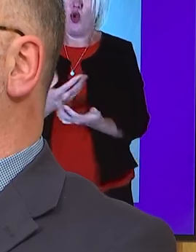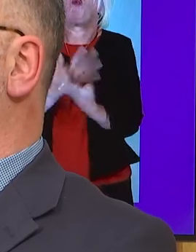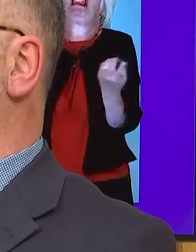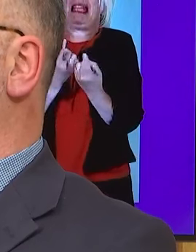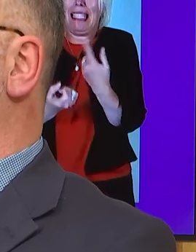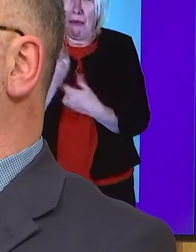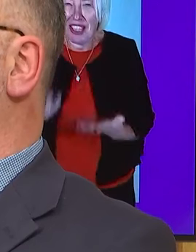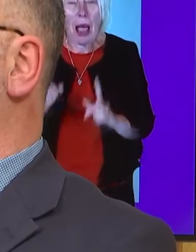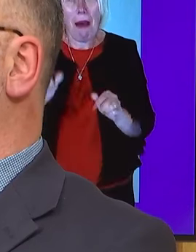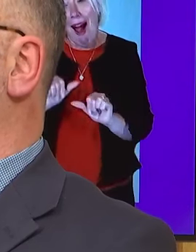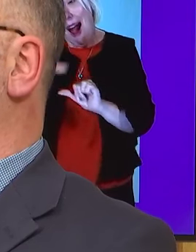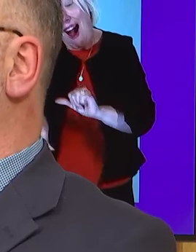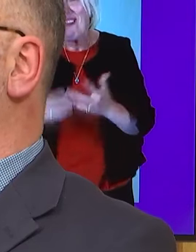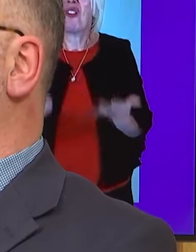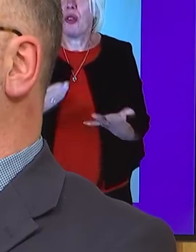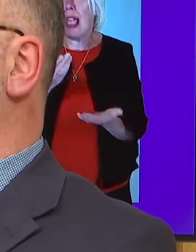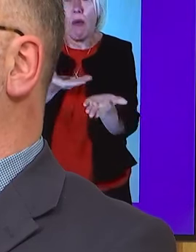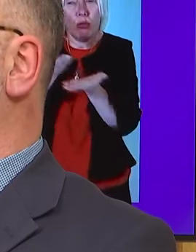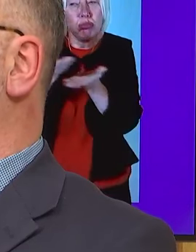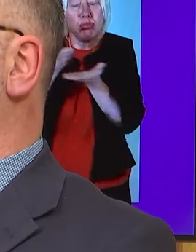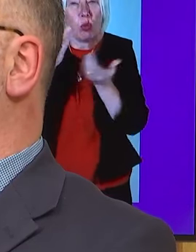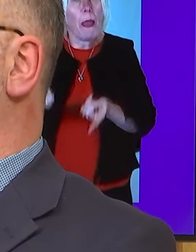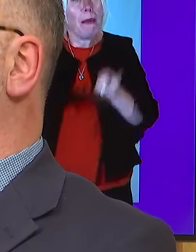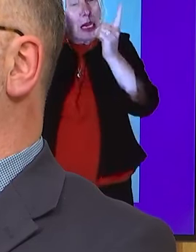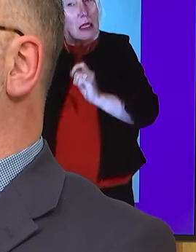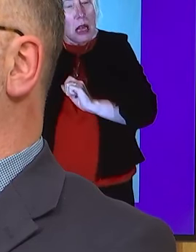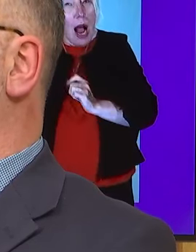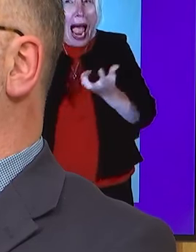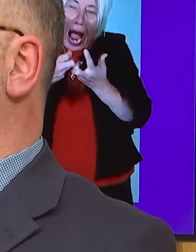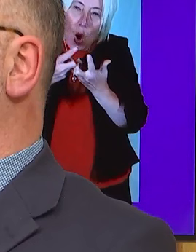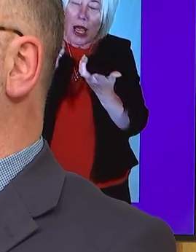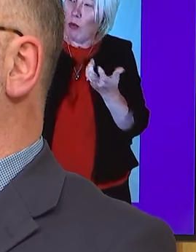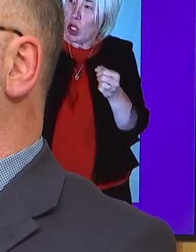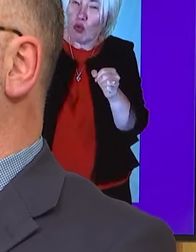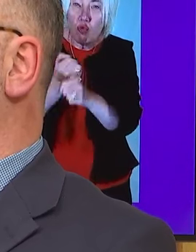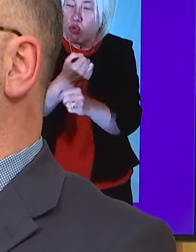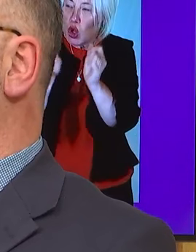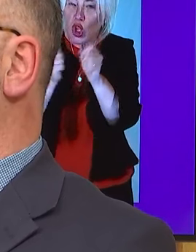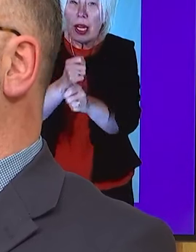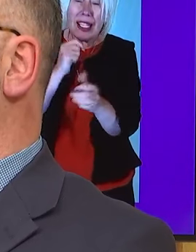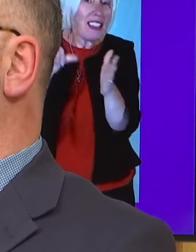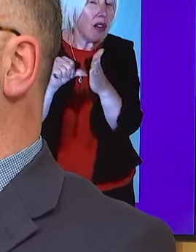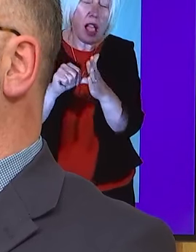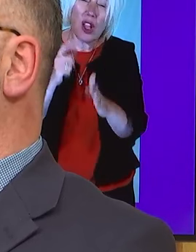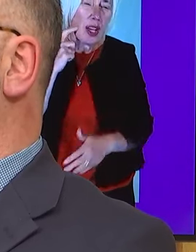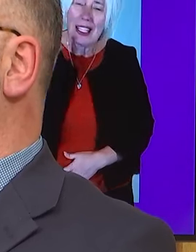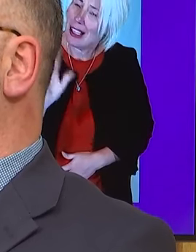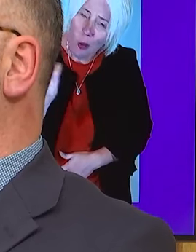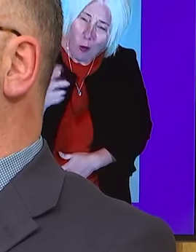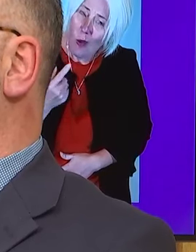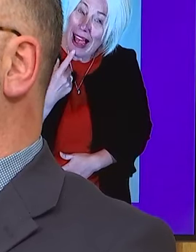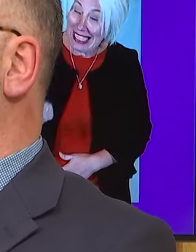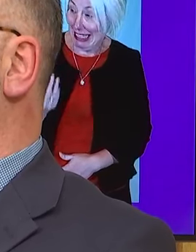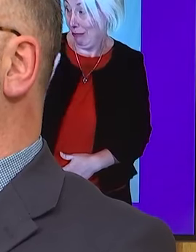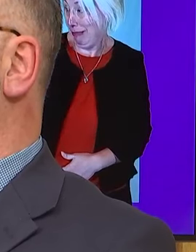but I look forward to that offer to see how quickly we can do it. It is difficult. Nothing is easy. I think I said this the other day in the Chamber,